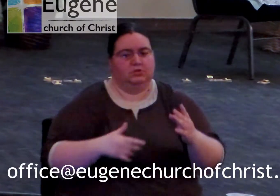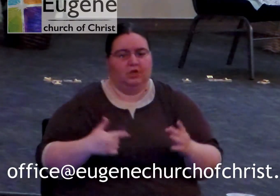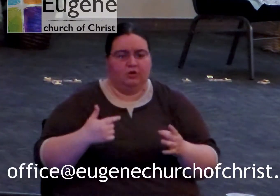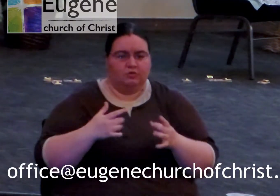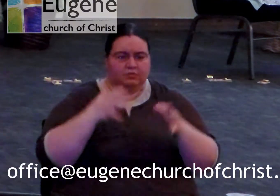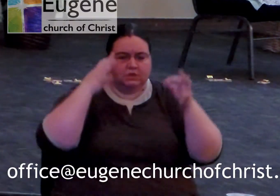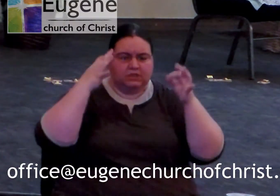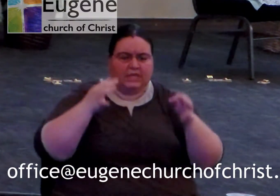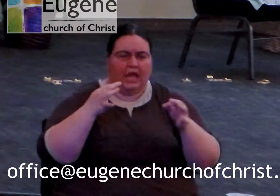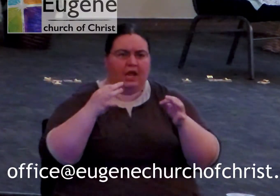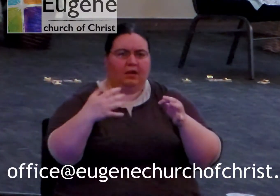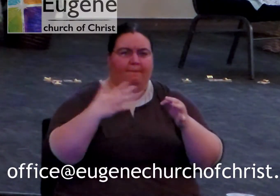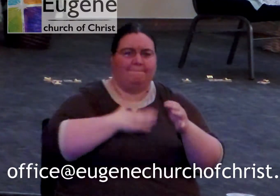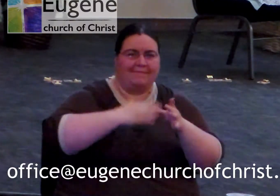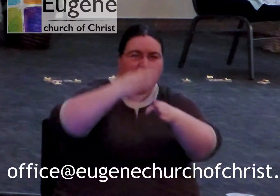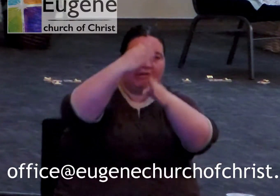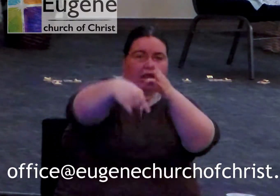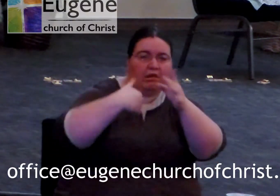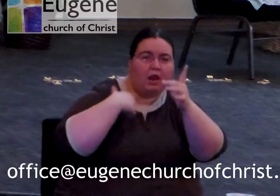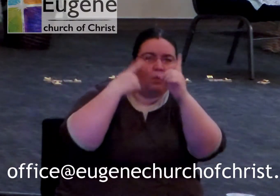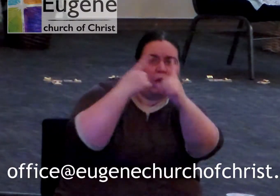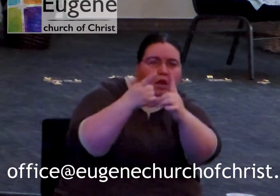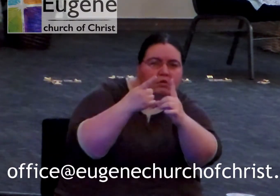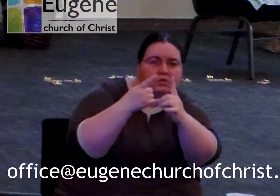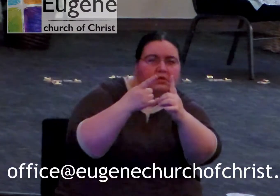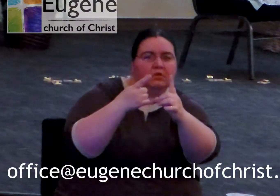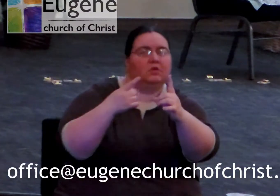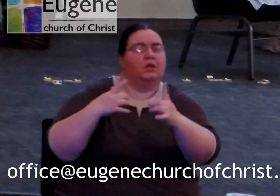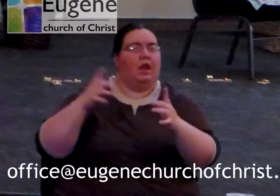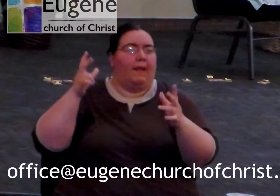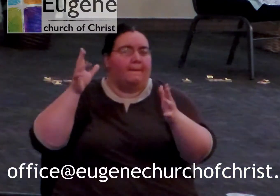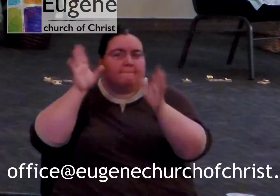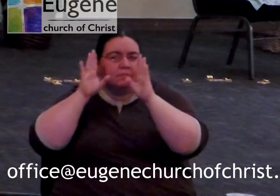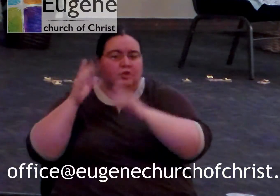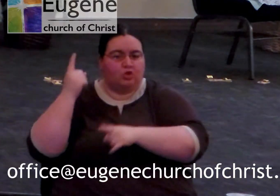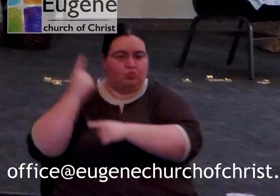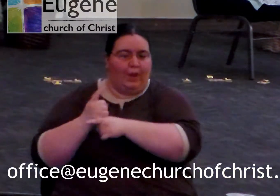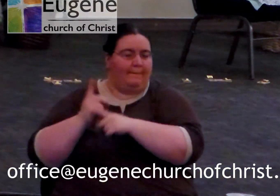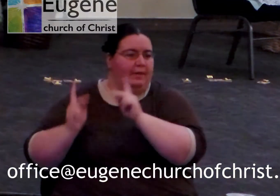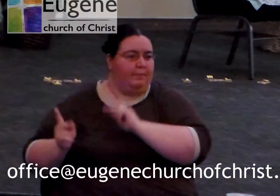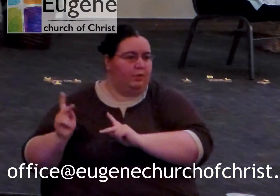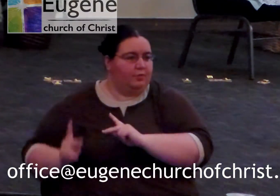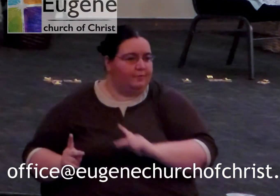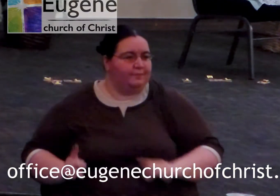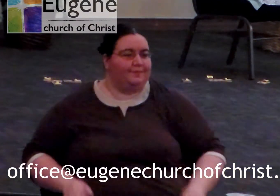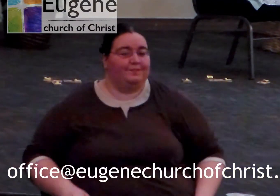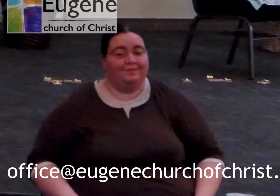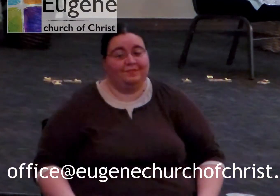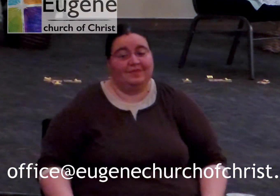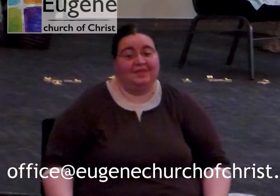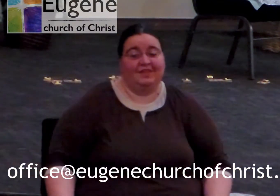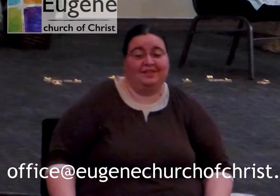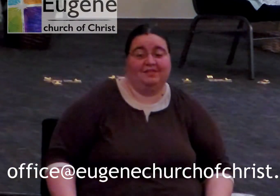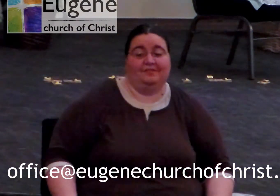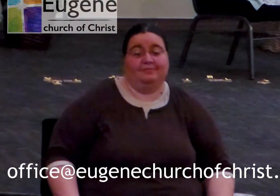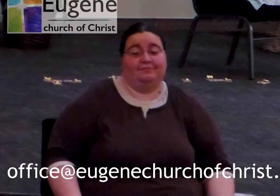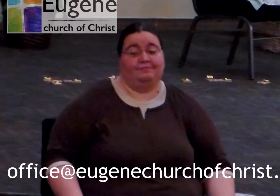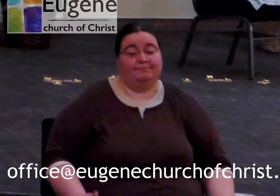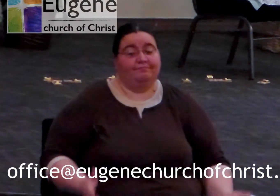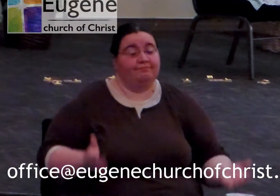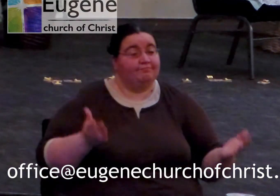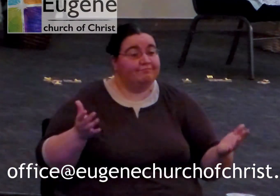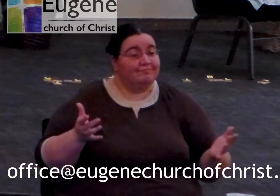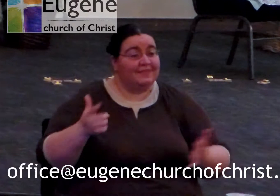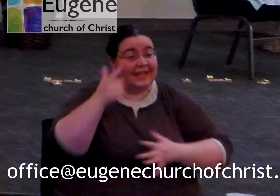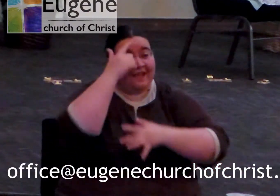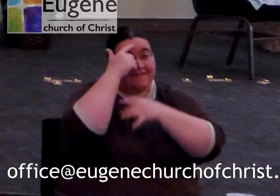right voices. Now, the bottom line for today is simply this: a person of faith pursues a life